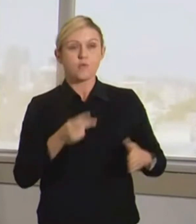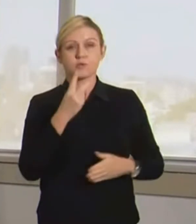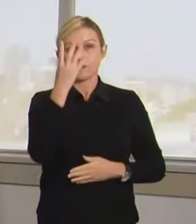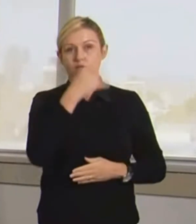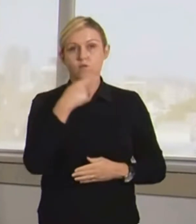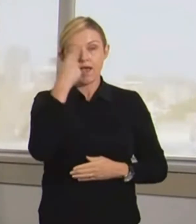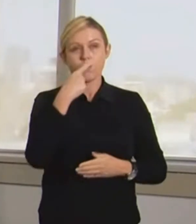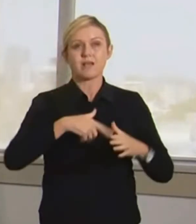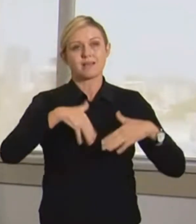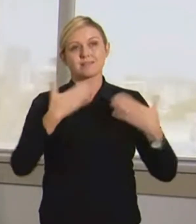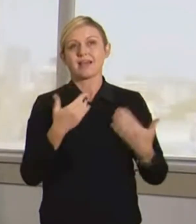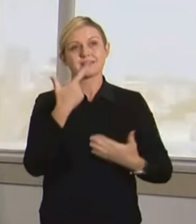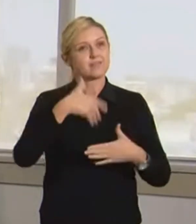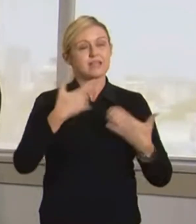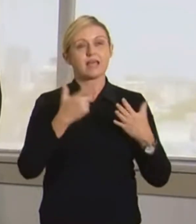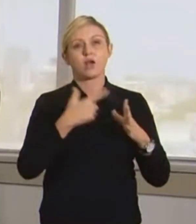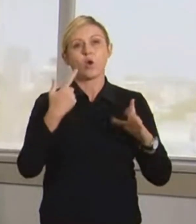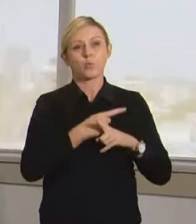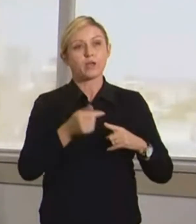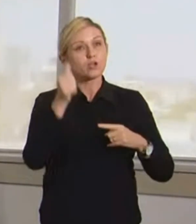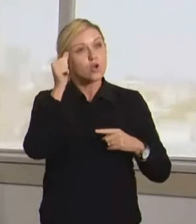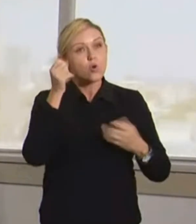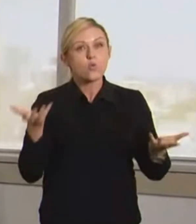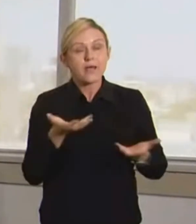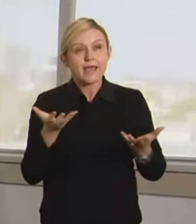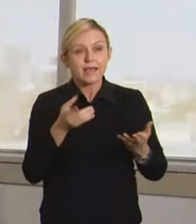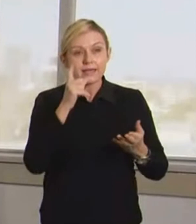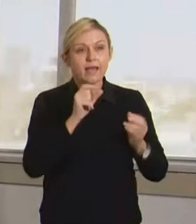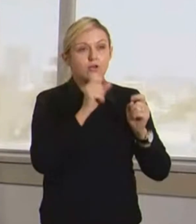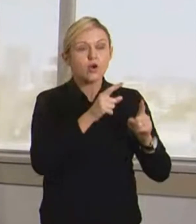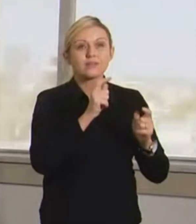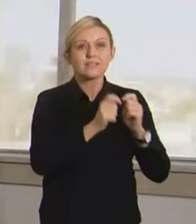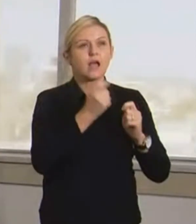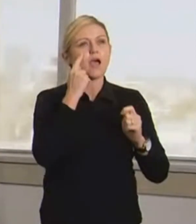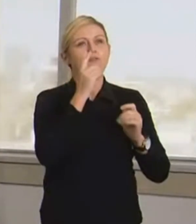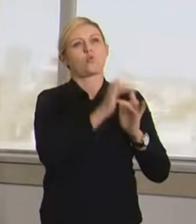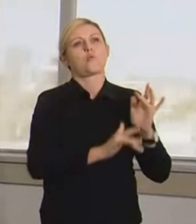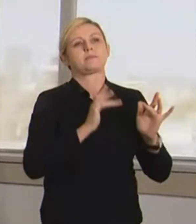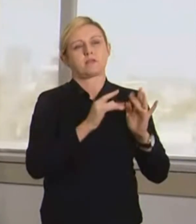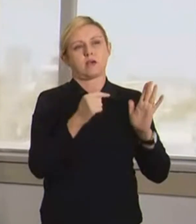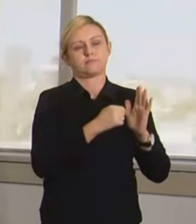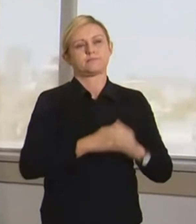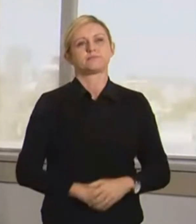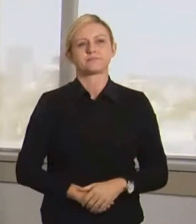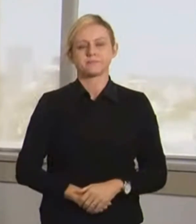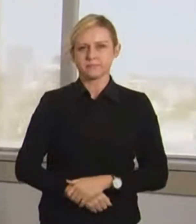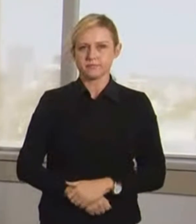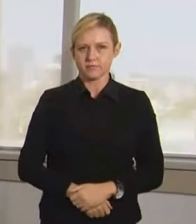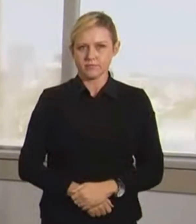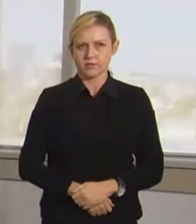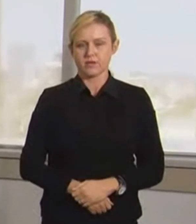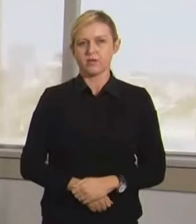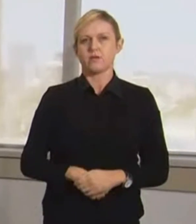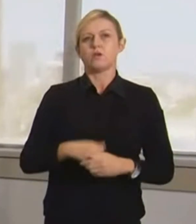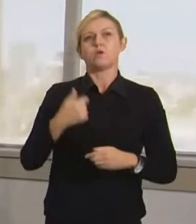of New South Wales, so please go to our website and get that information. There are currently 106 COVID cases being treated by New